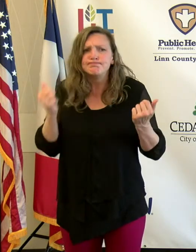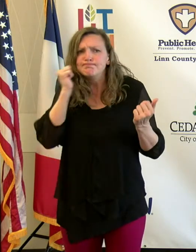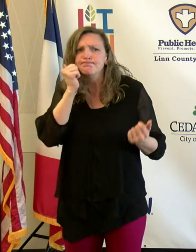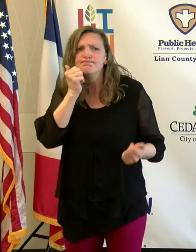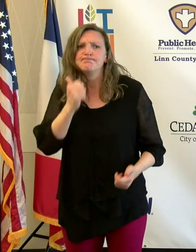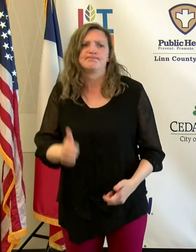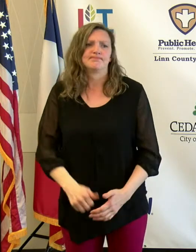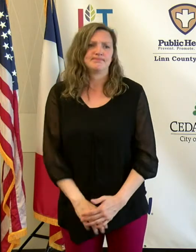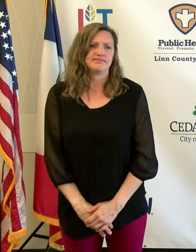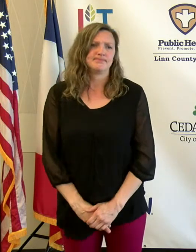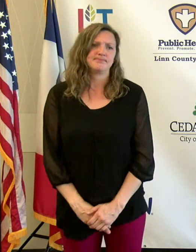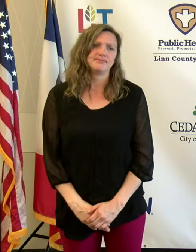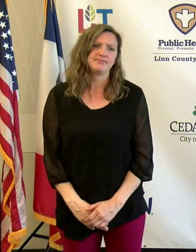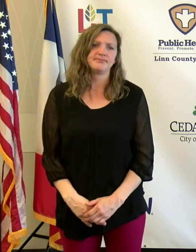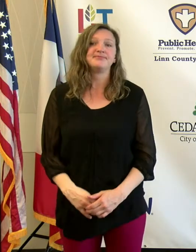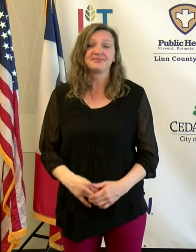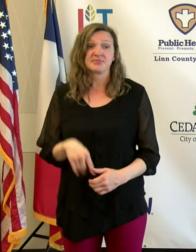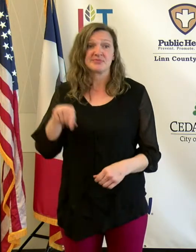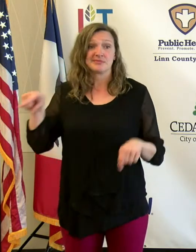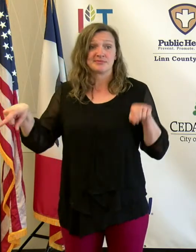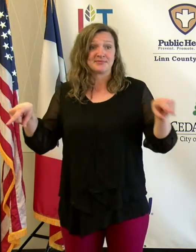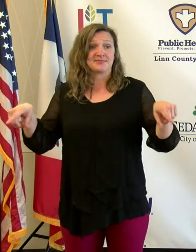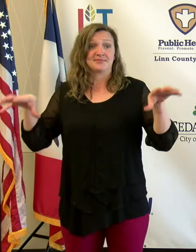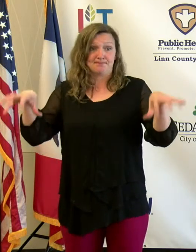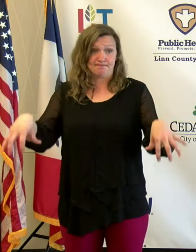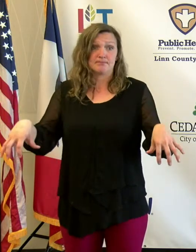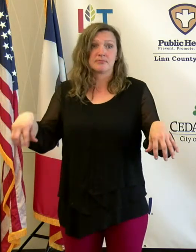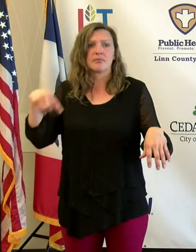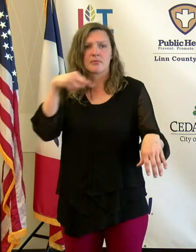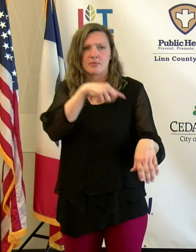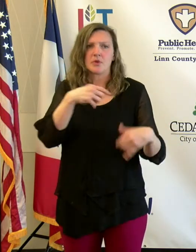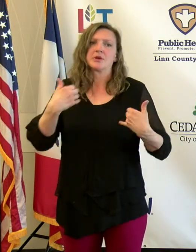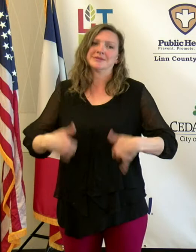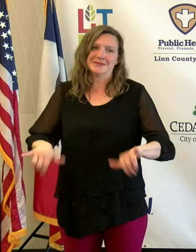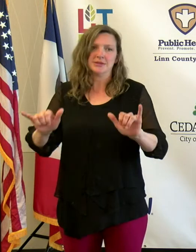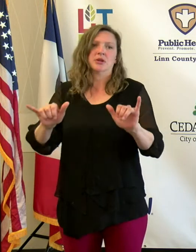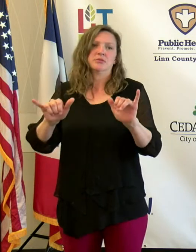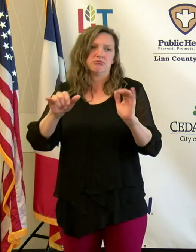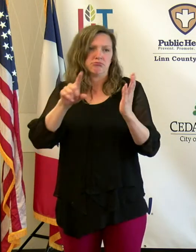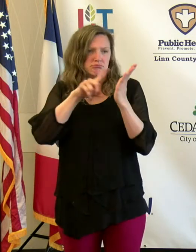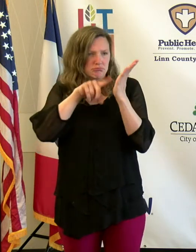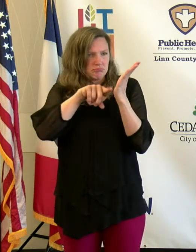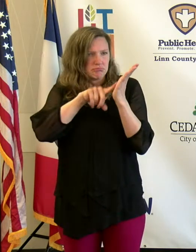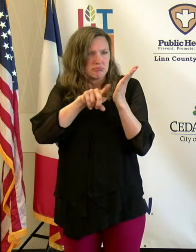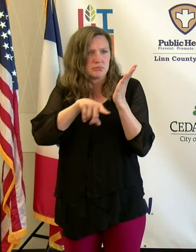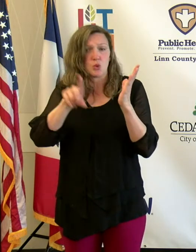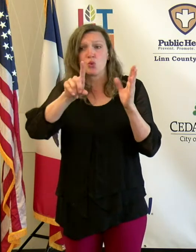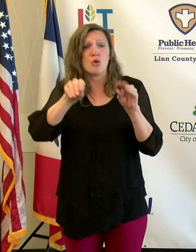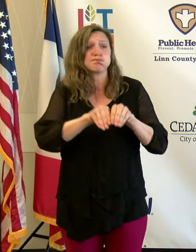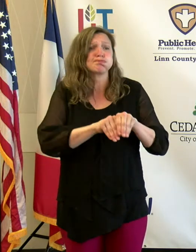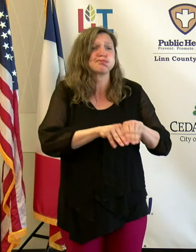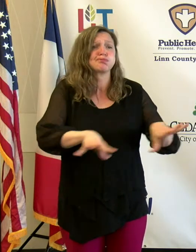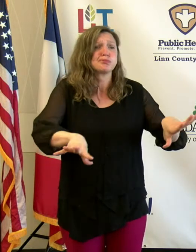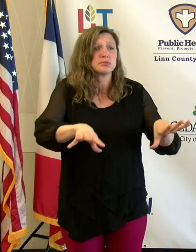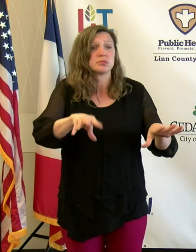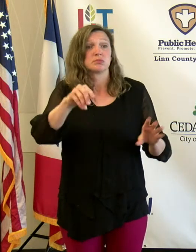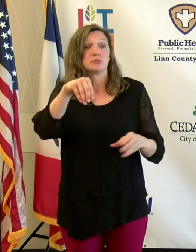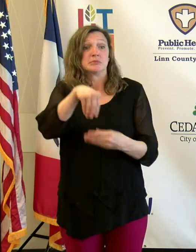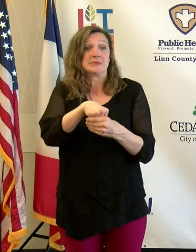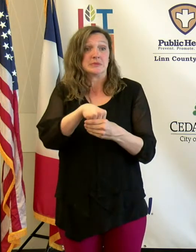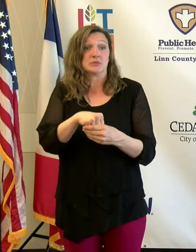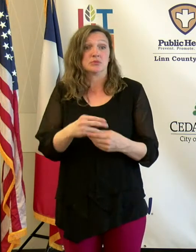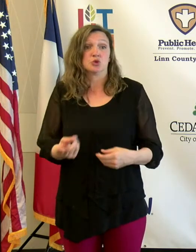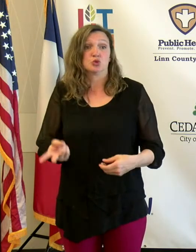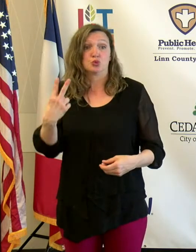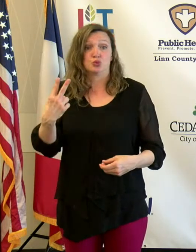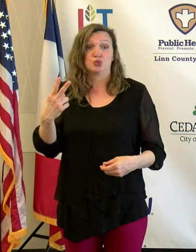facilities, Linn County Public Health is currently investigating spread of COVID-19 within 2 congregate living